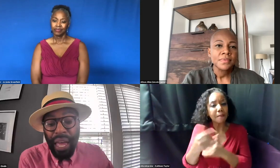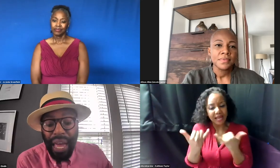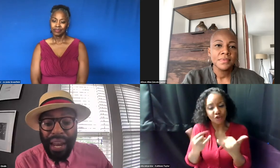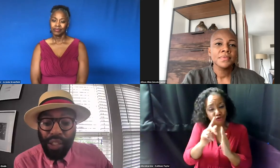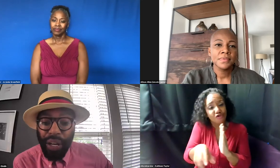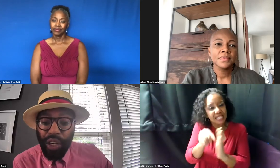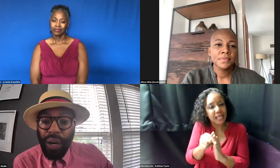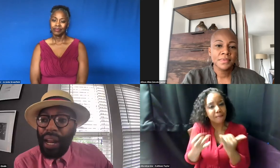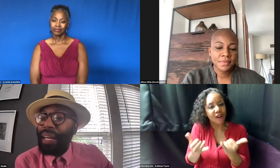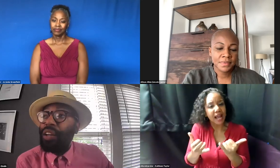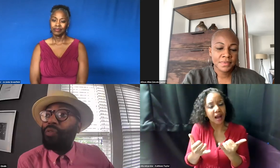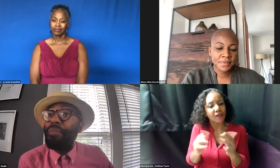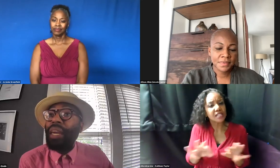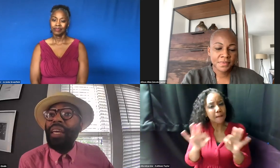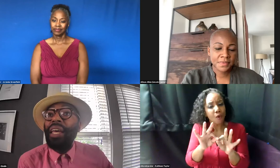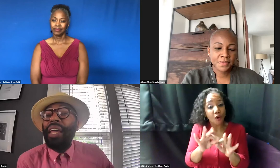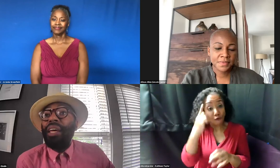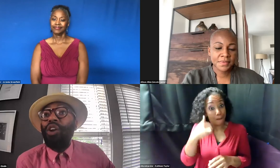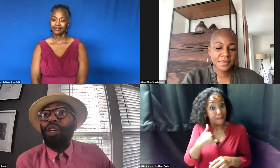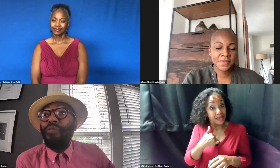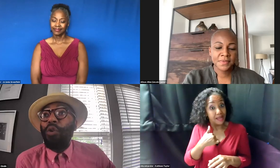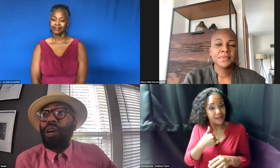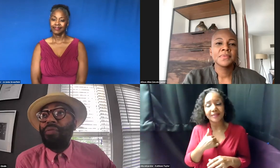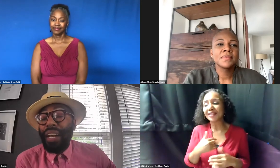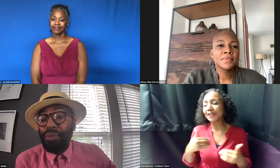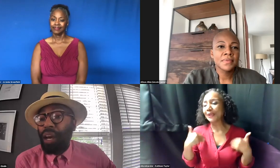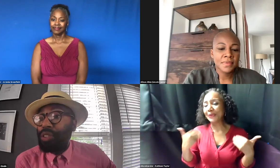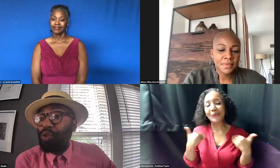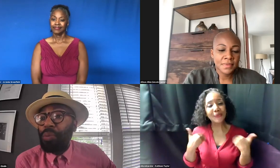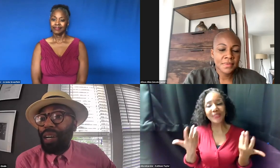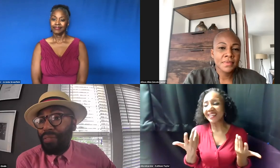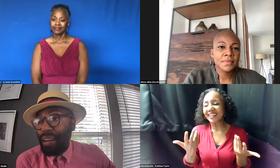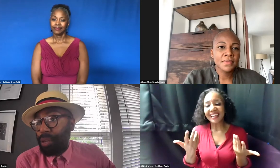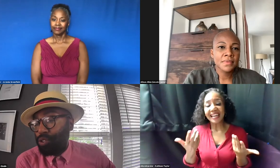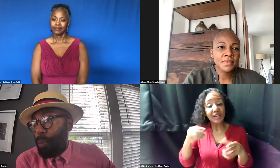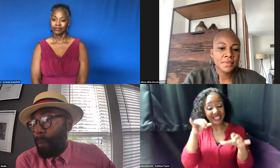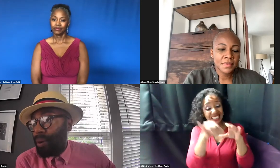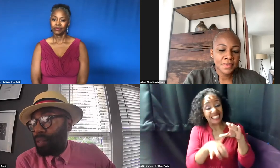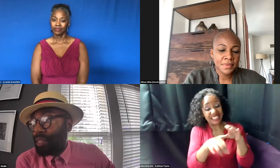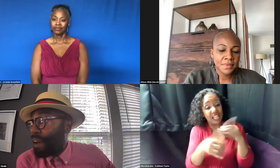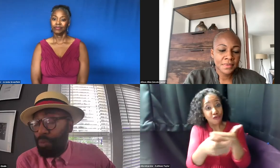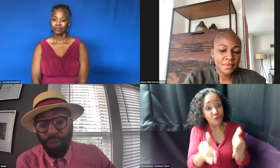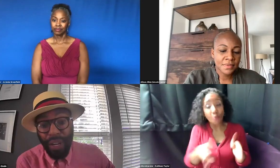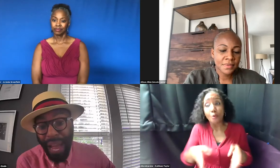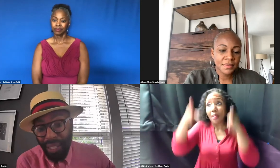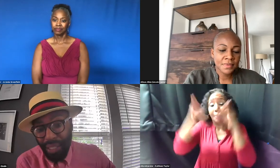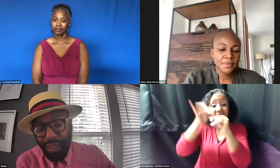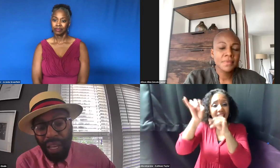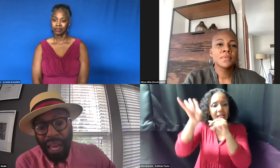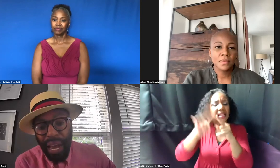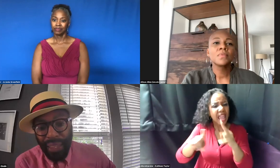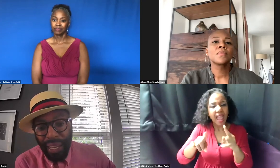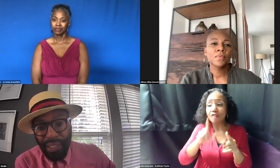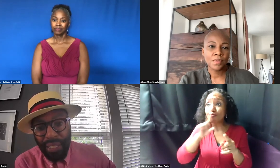time. And that's the way to do it. And for me, you know, young folks who confine themselves to rooms or confine themselves to apartment buildings have the most vivid